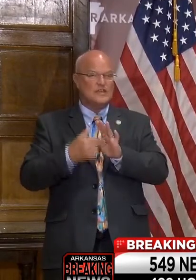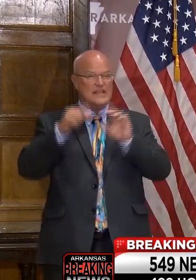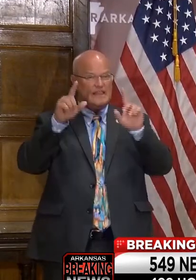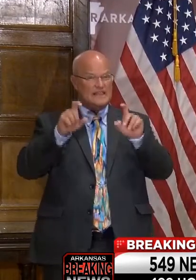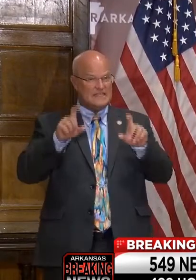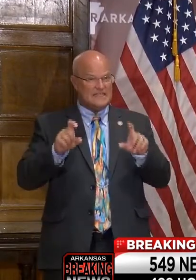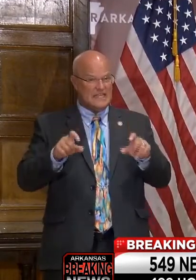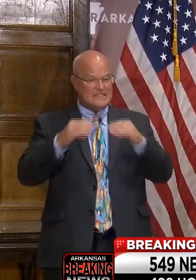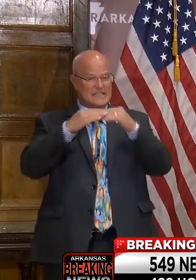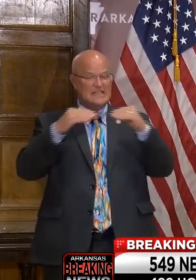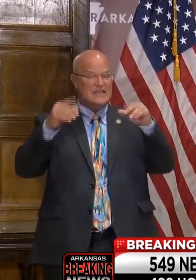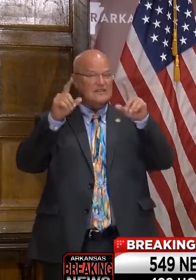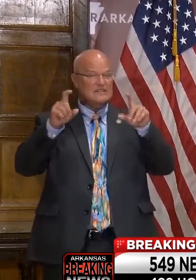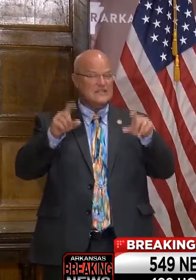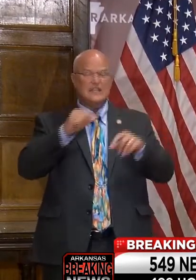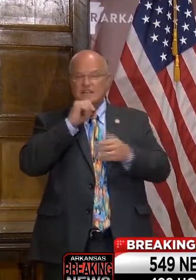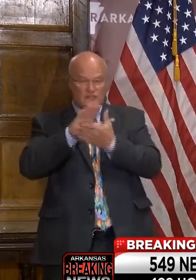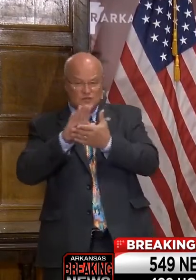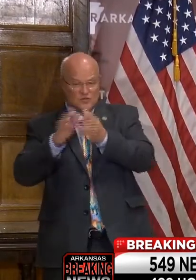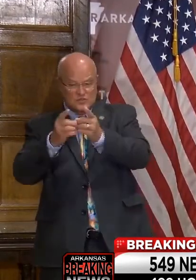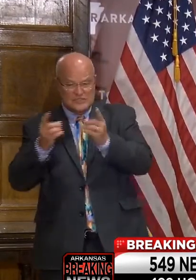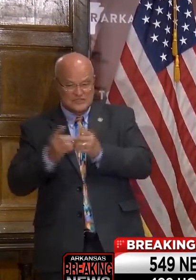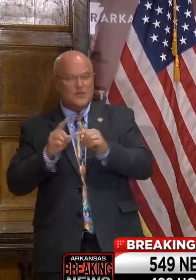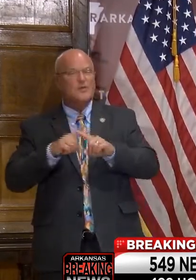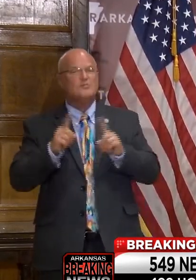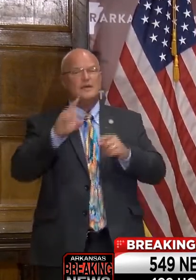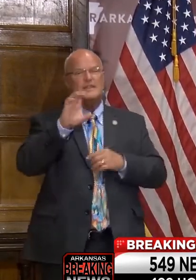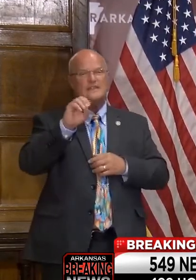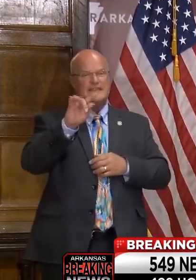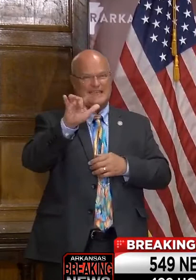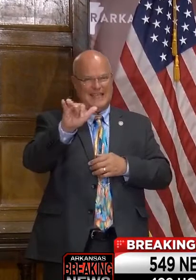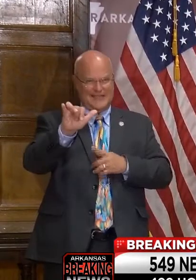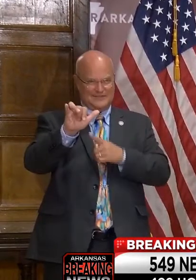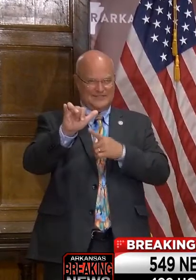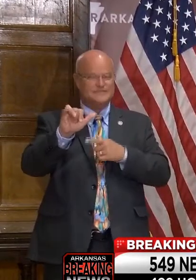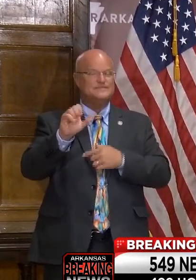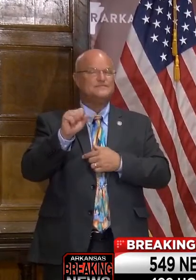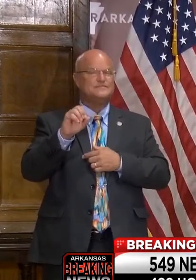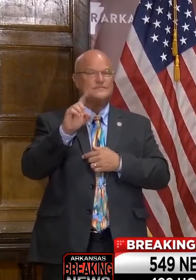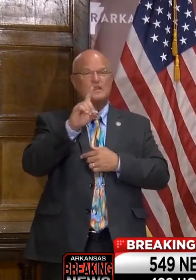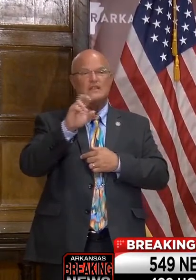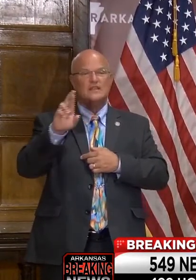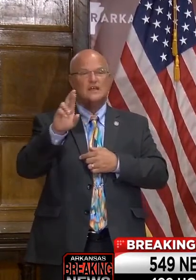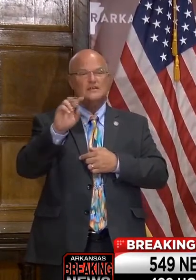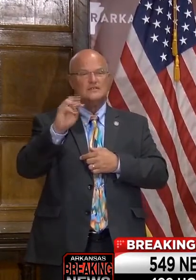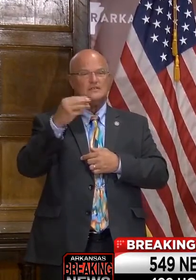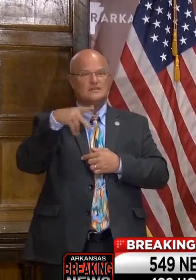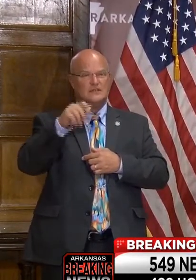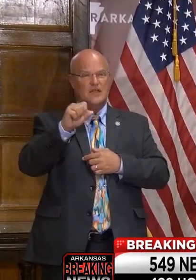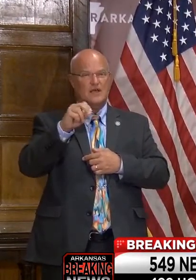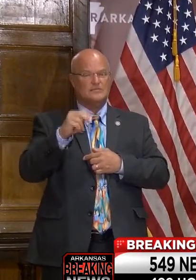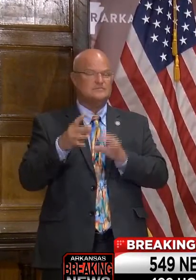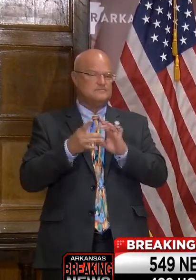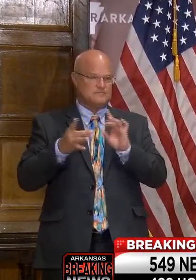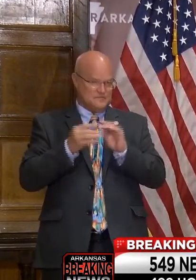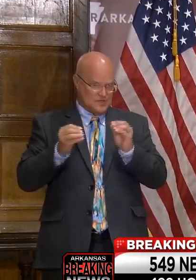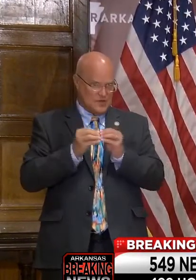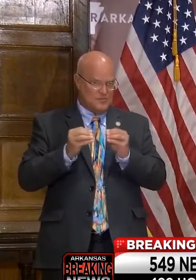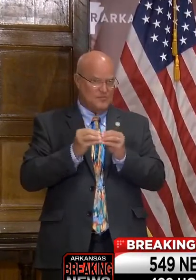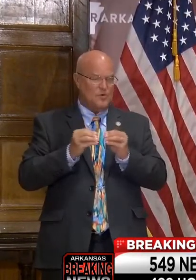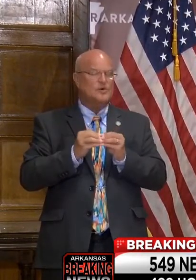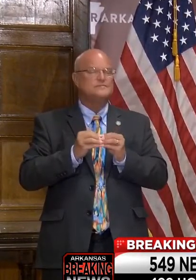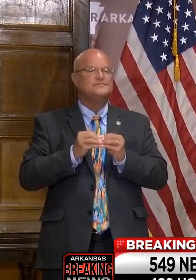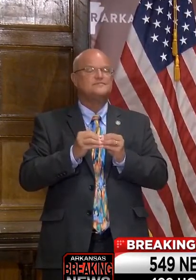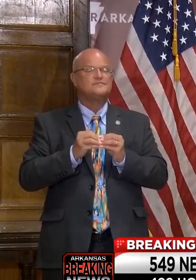test and the level of testing, not the school district level, but at the county level. And Dr. Thompson will talk more about this. In